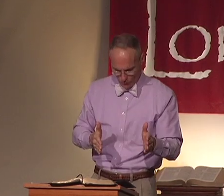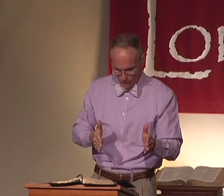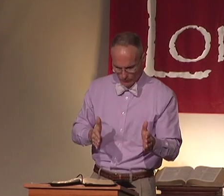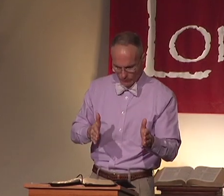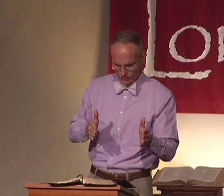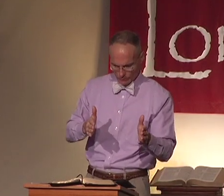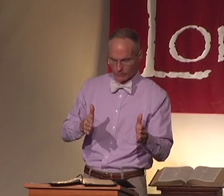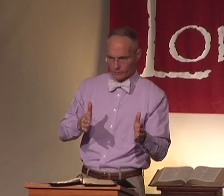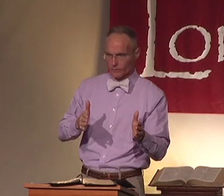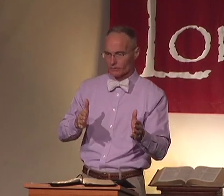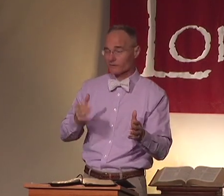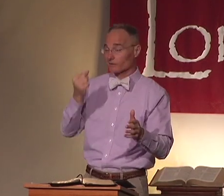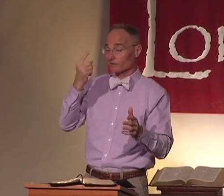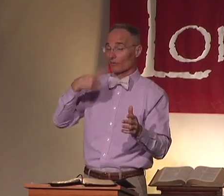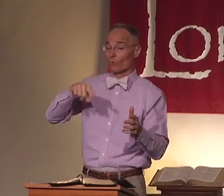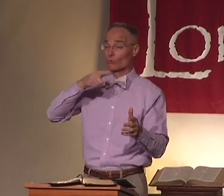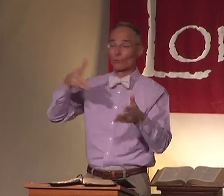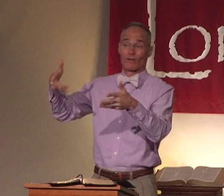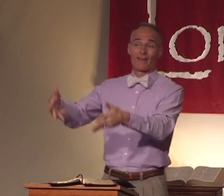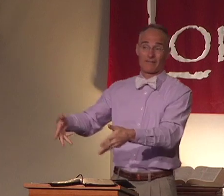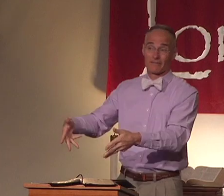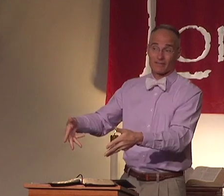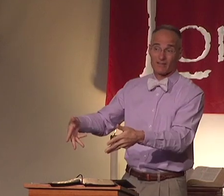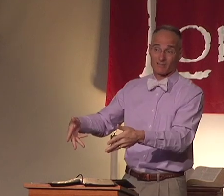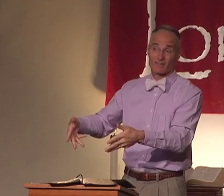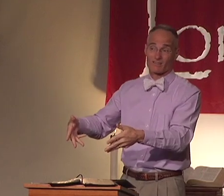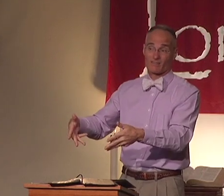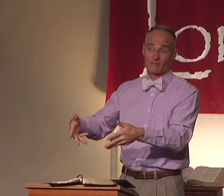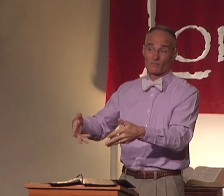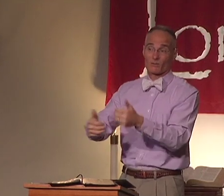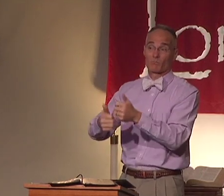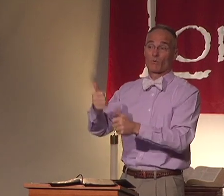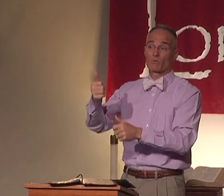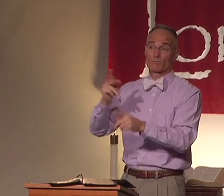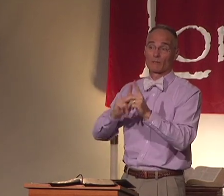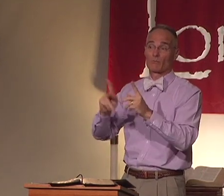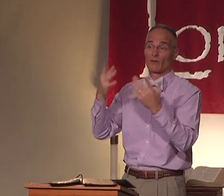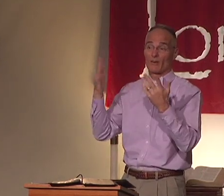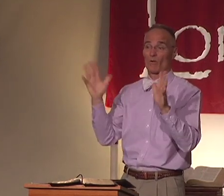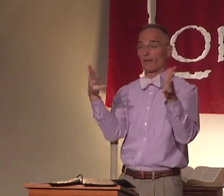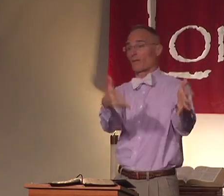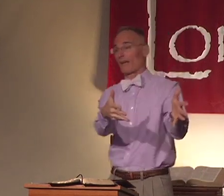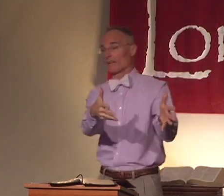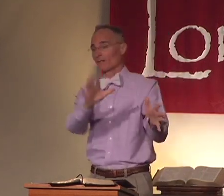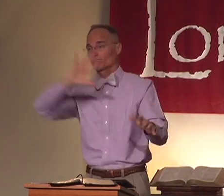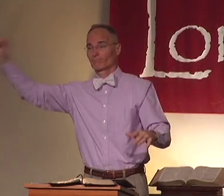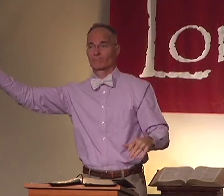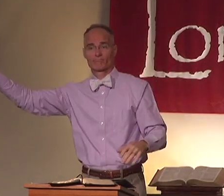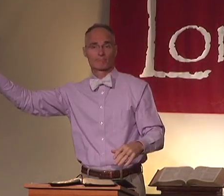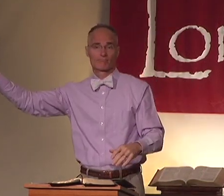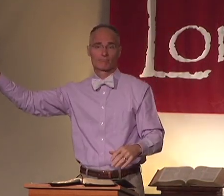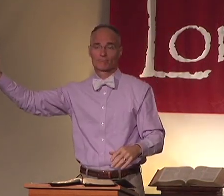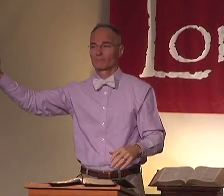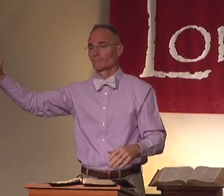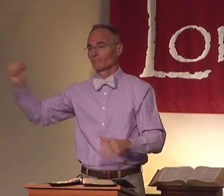Jesus and his disciples, those who were left, because most of the people had already abandoned